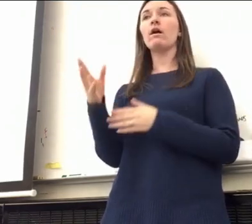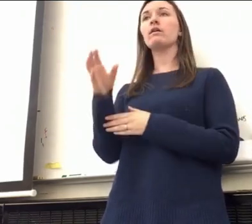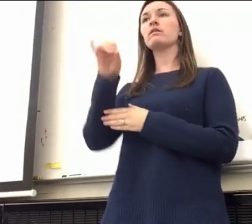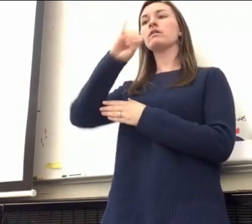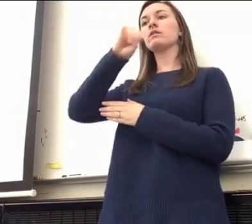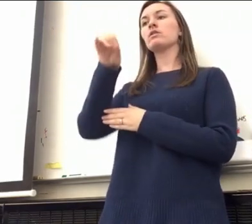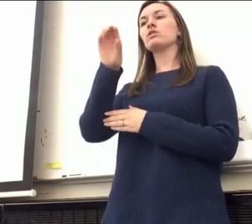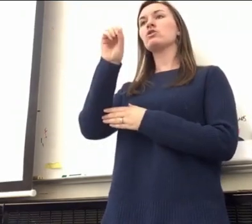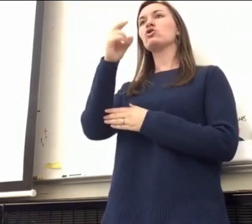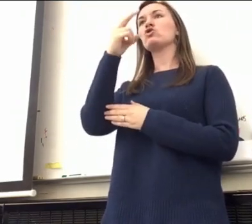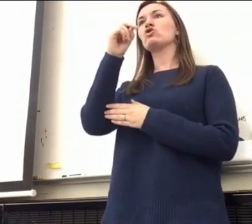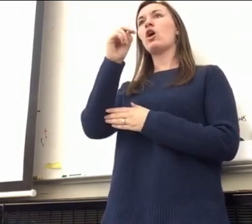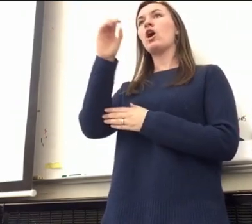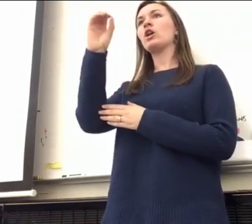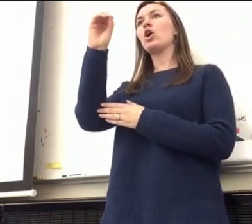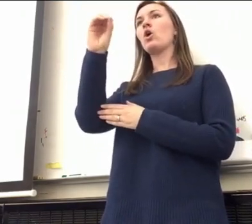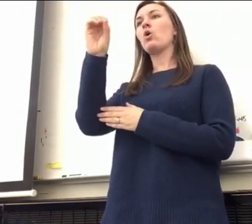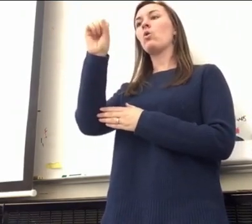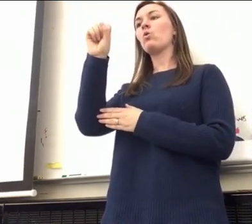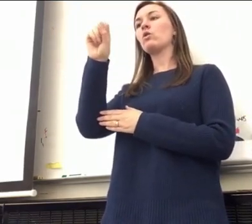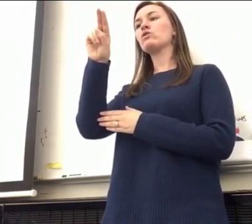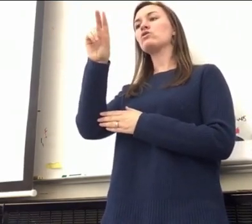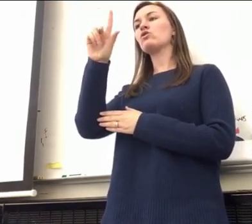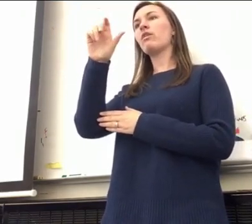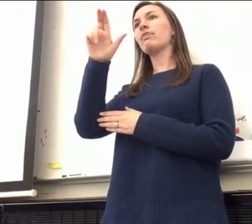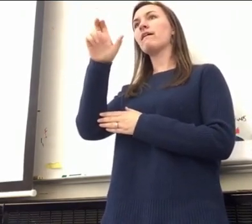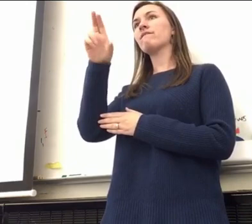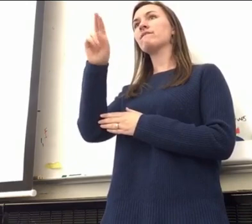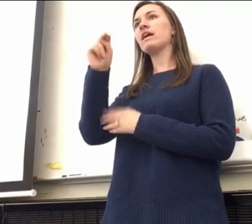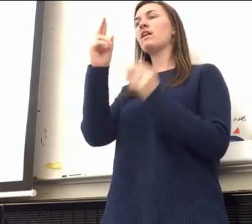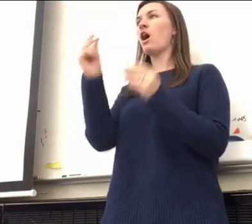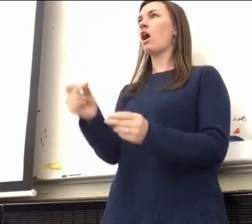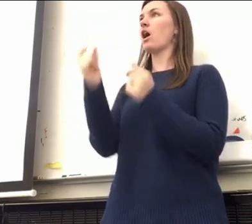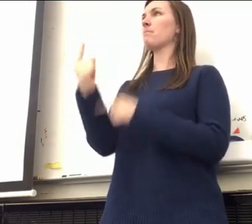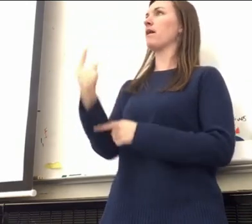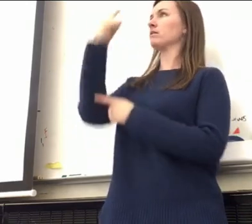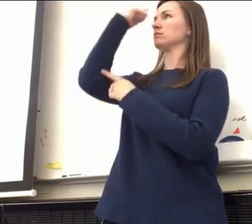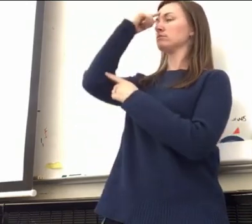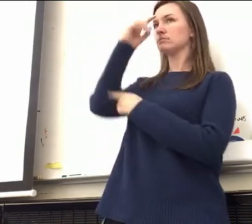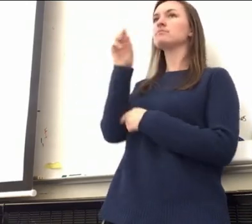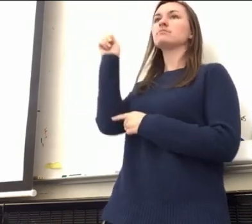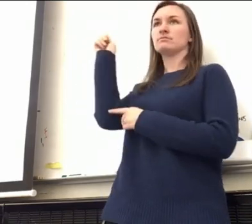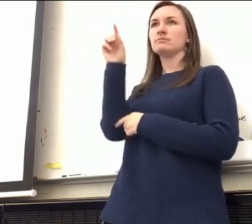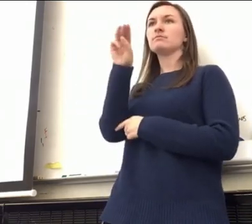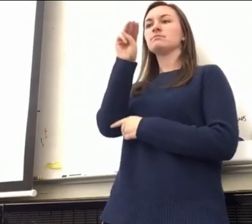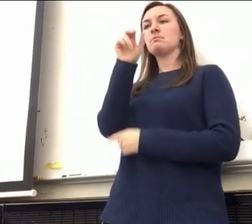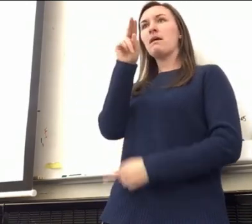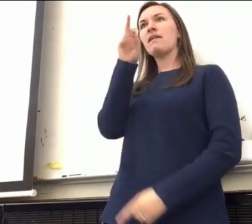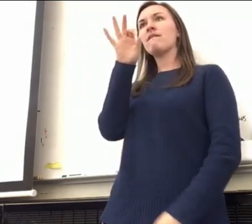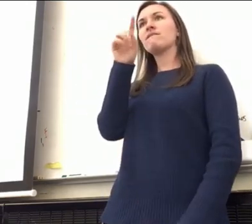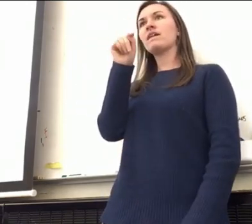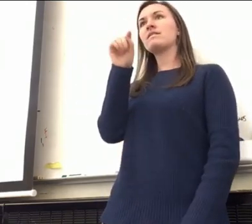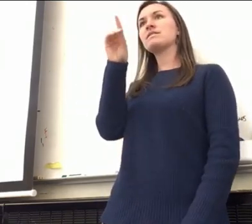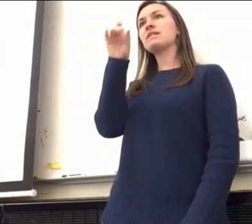O. Sullivan, anytime you hear the word John O. Sullivan, that is automatically a manifest destiny term.